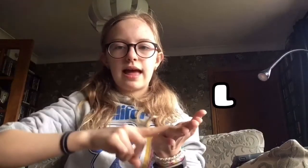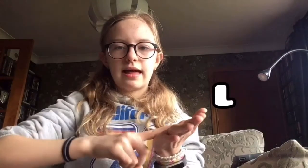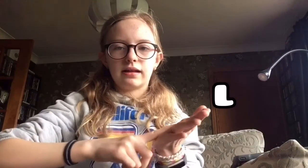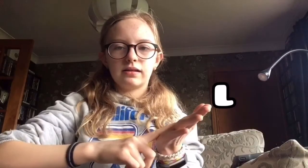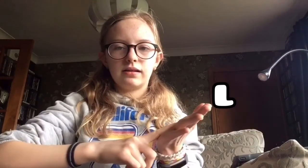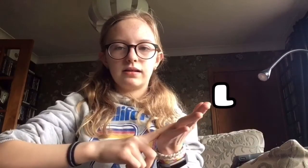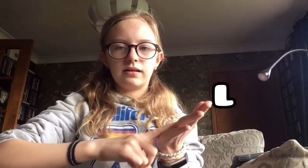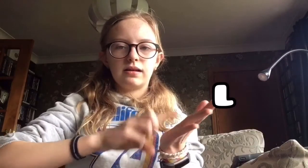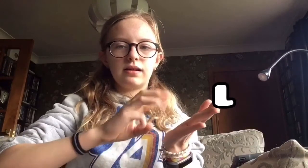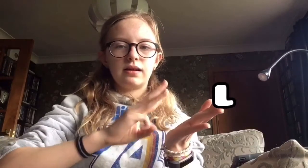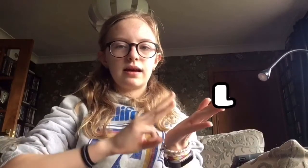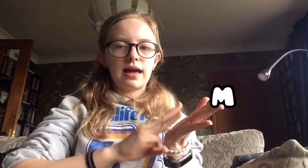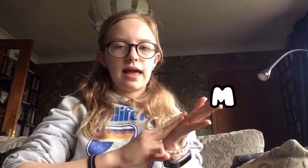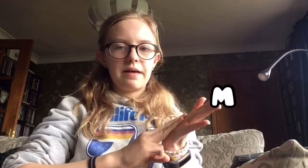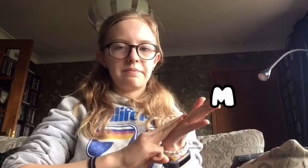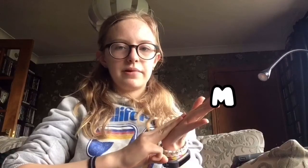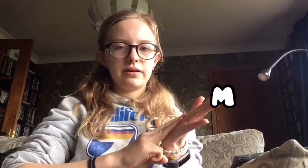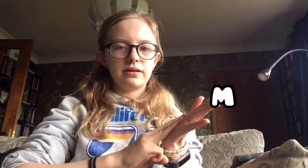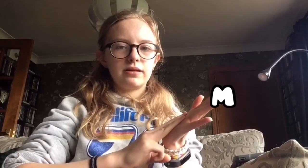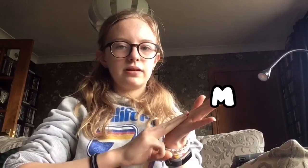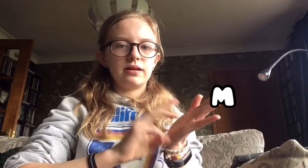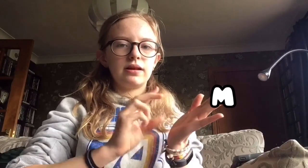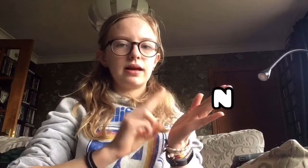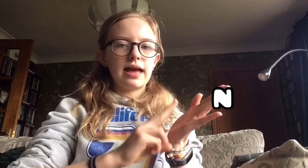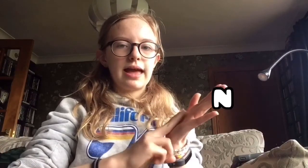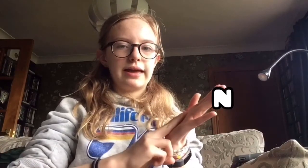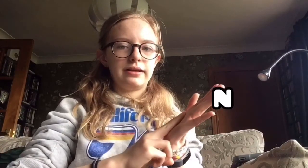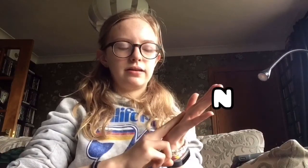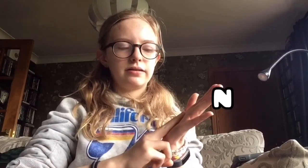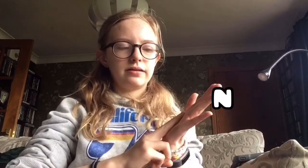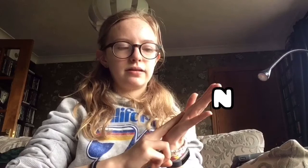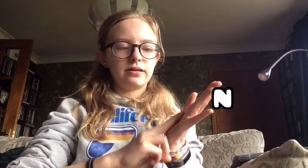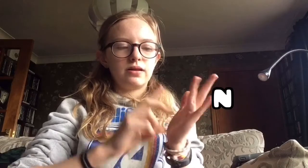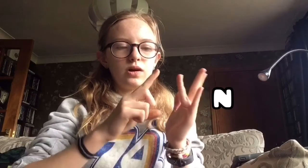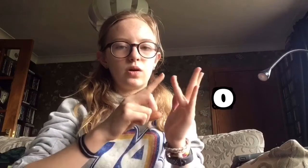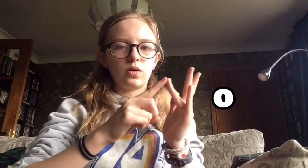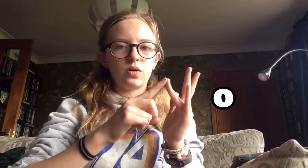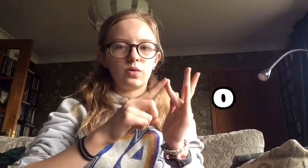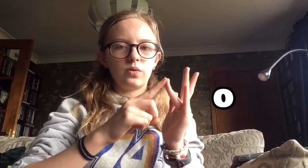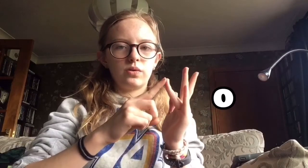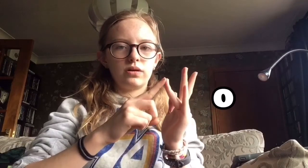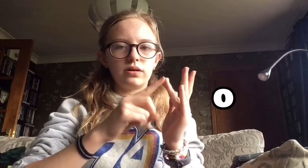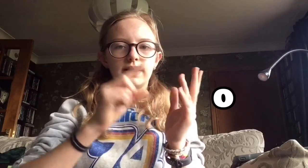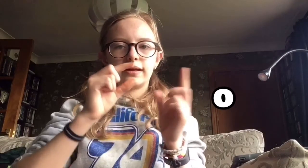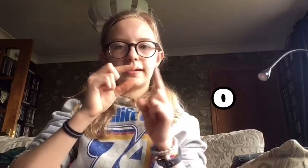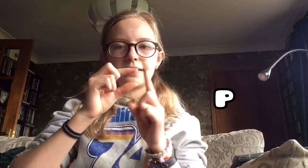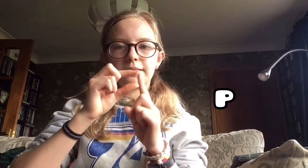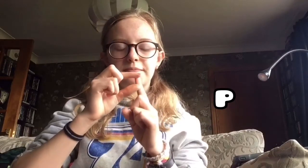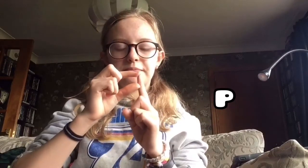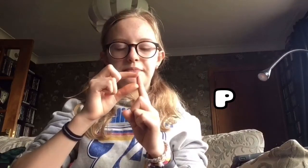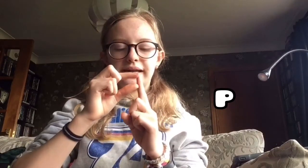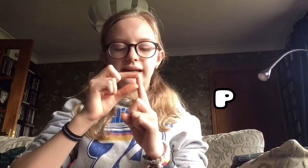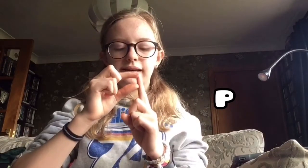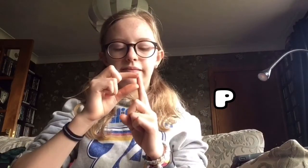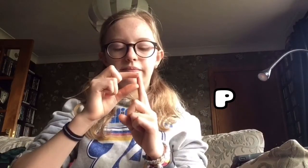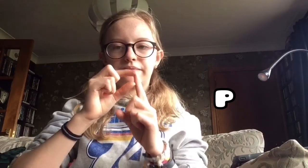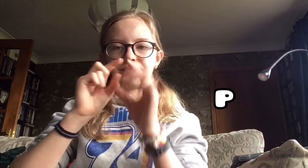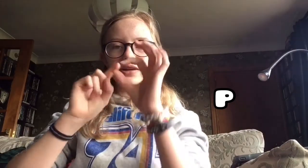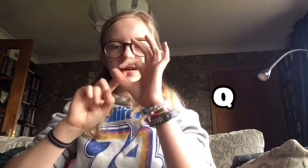L, M, N, O, P,